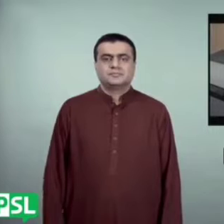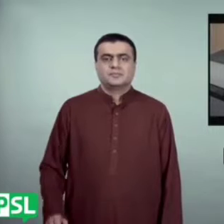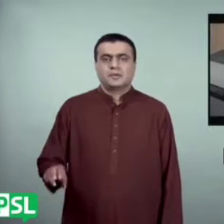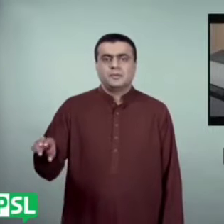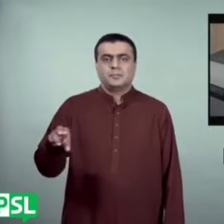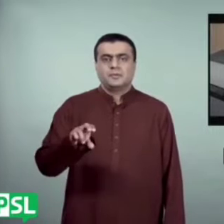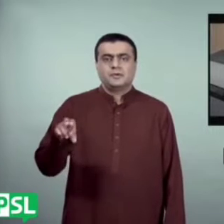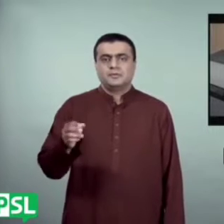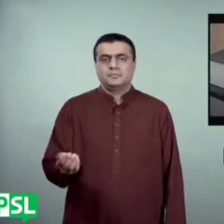printer roll,